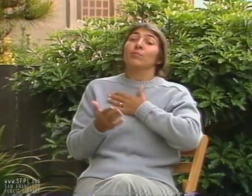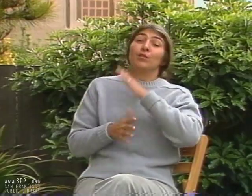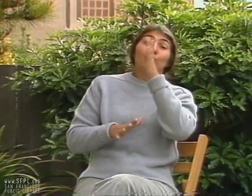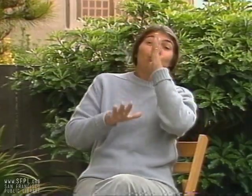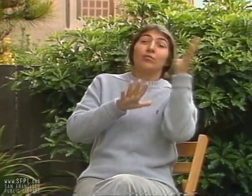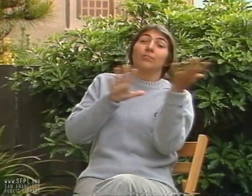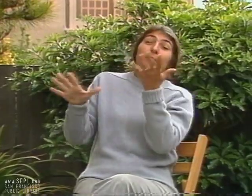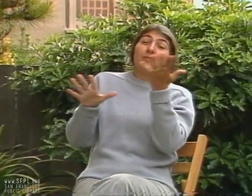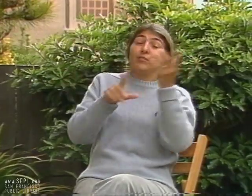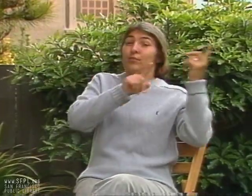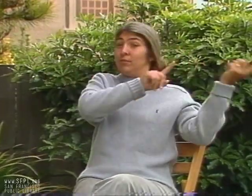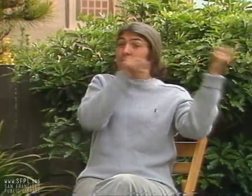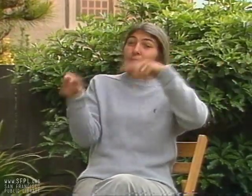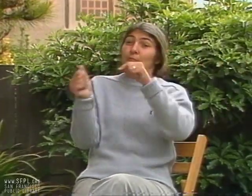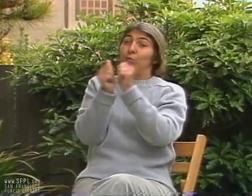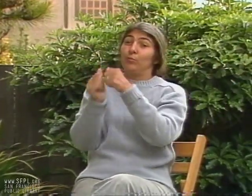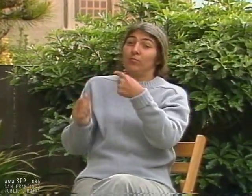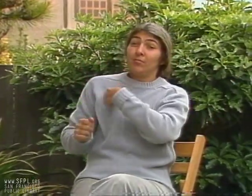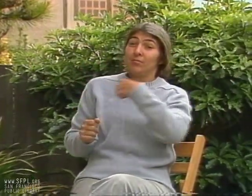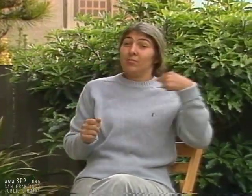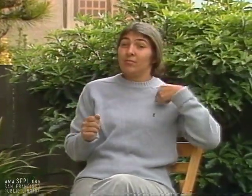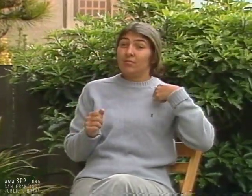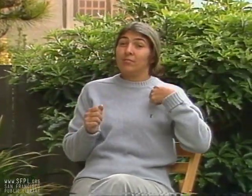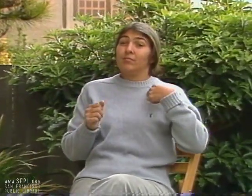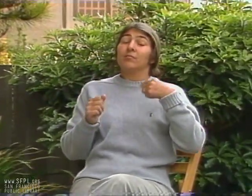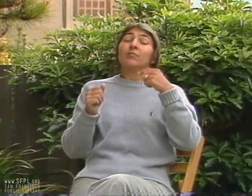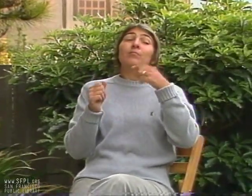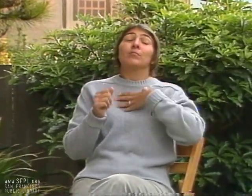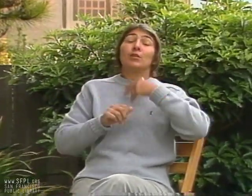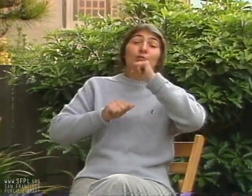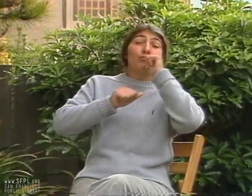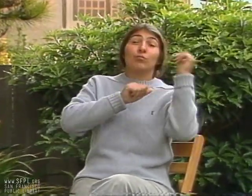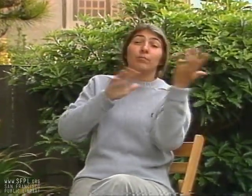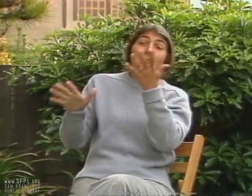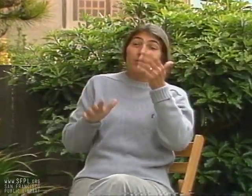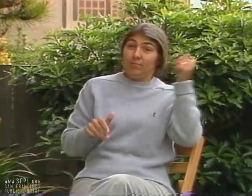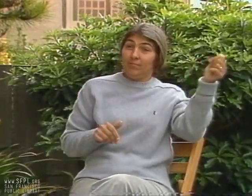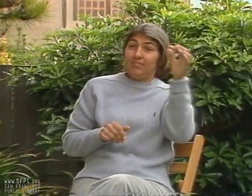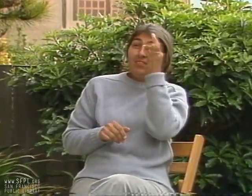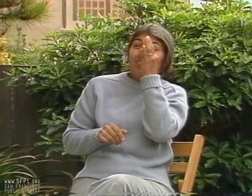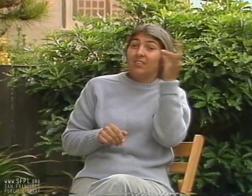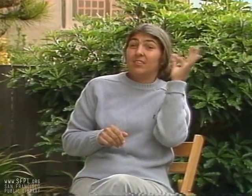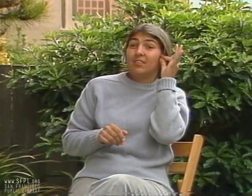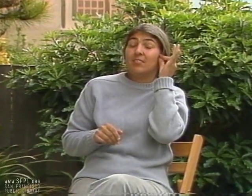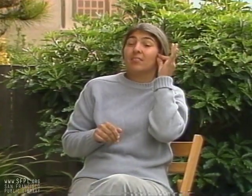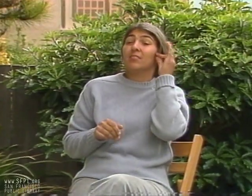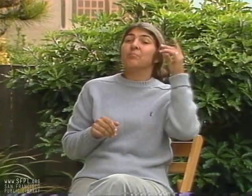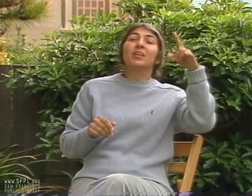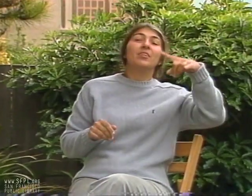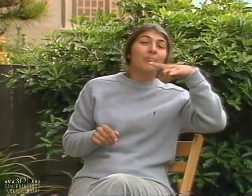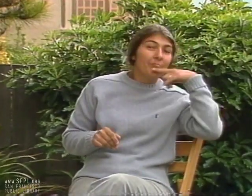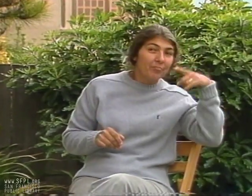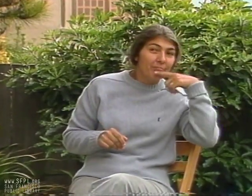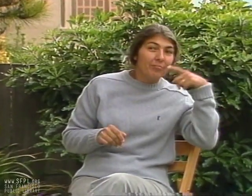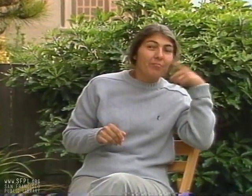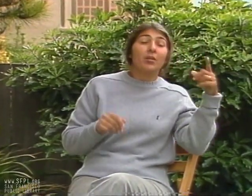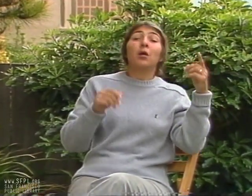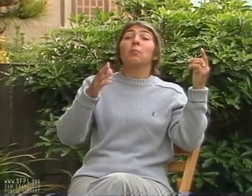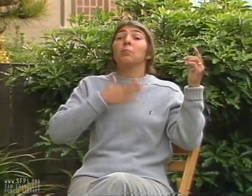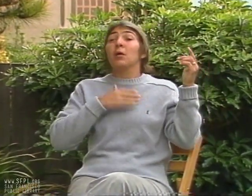event. And this time, my grandmother came along. She's an American Indian and hearing.